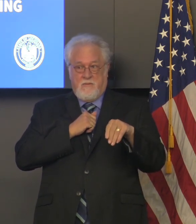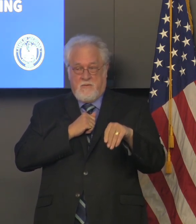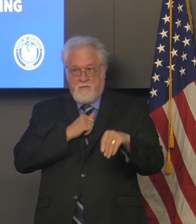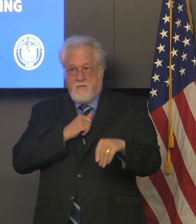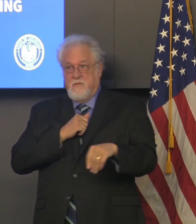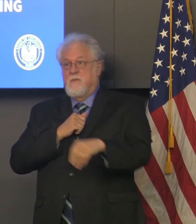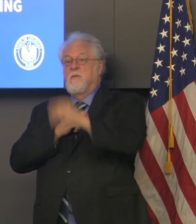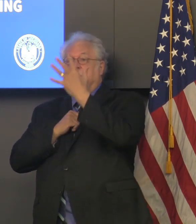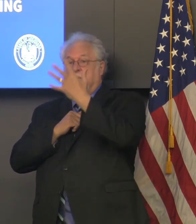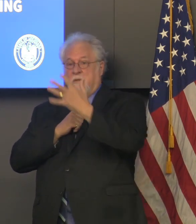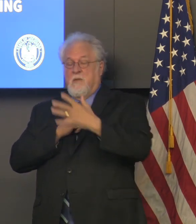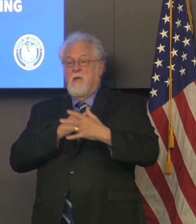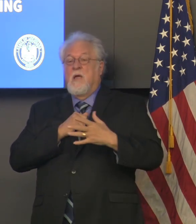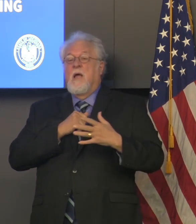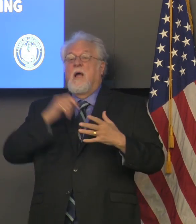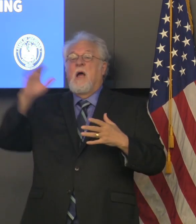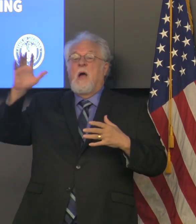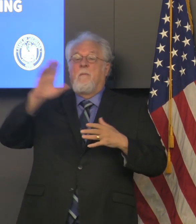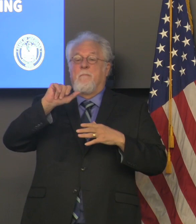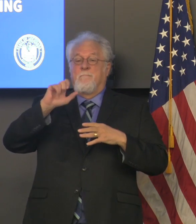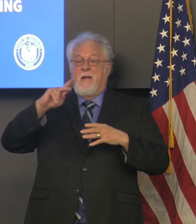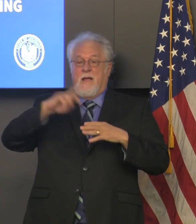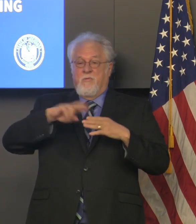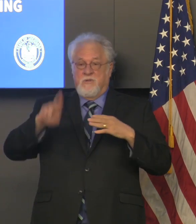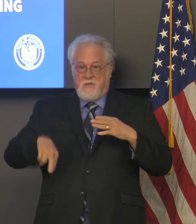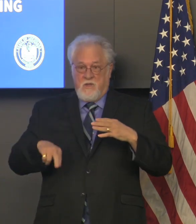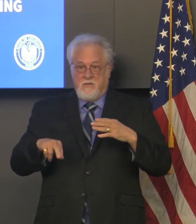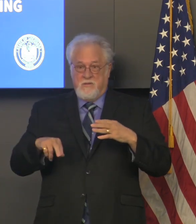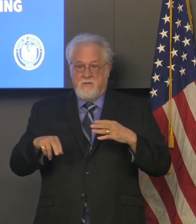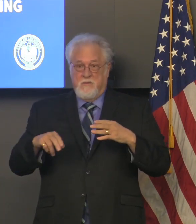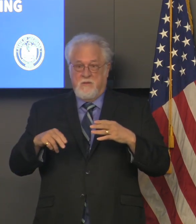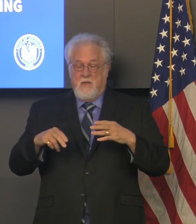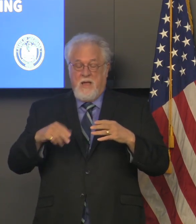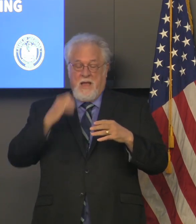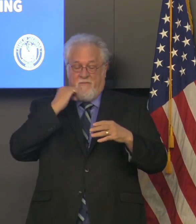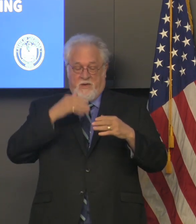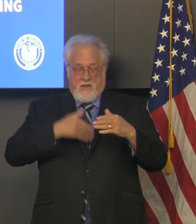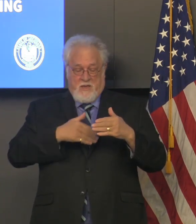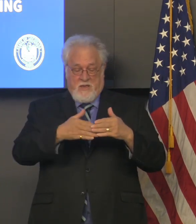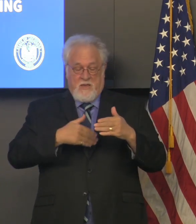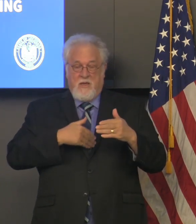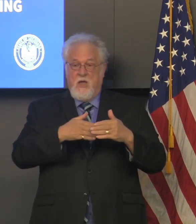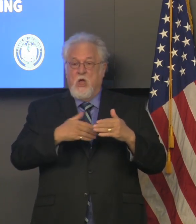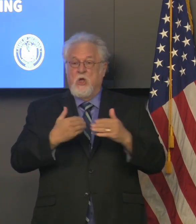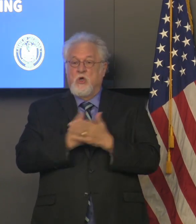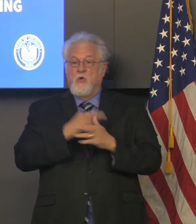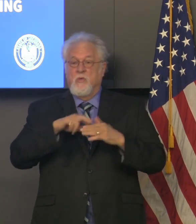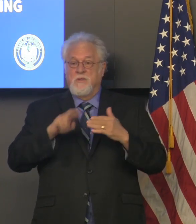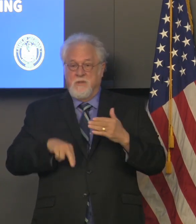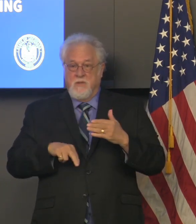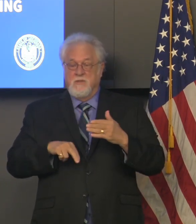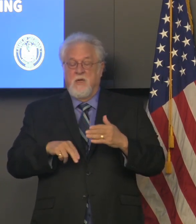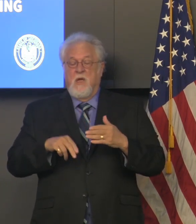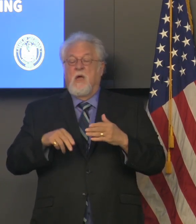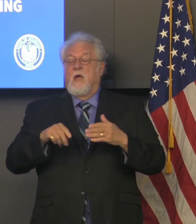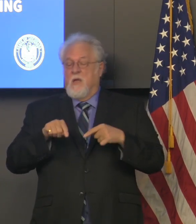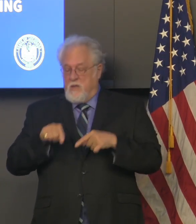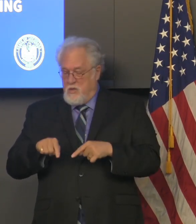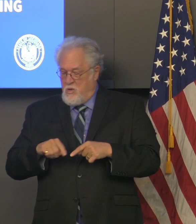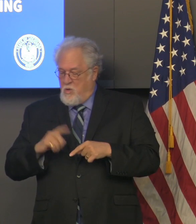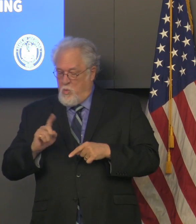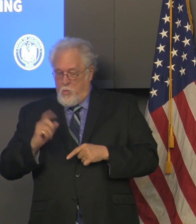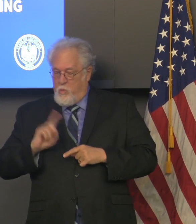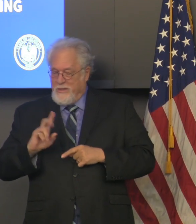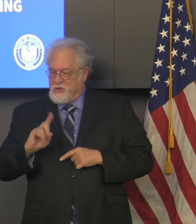are submitted for testing, and when those results come back, every day when we get new results, we have to go back and associate